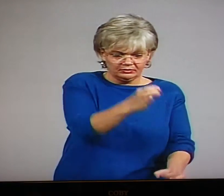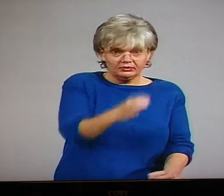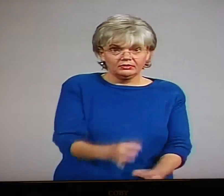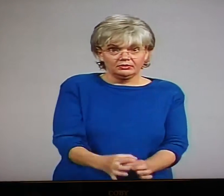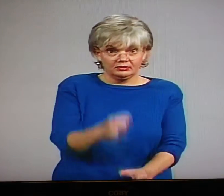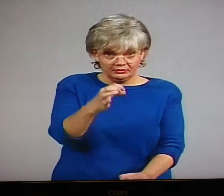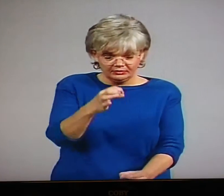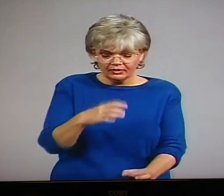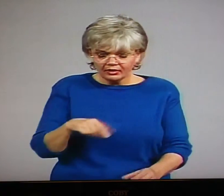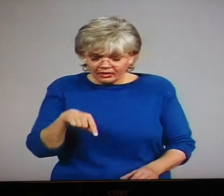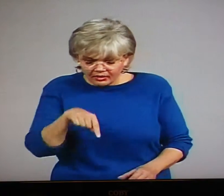2 tubes